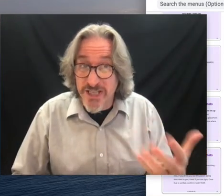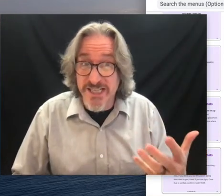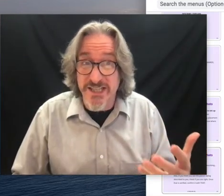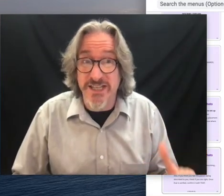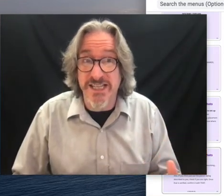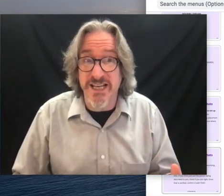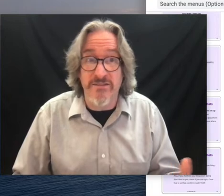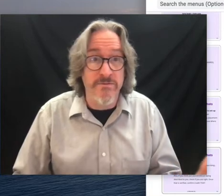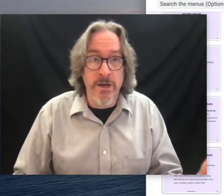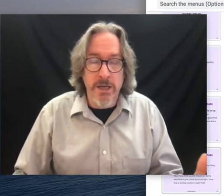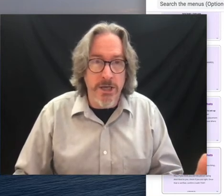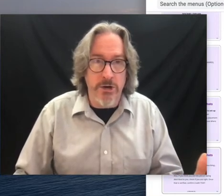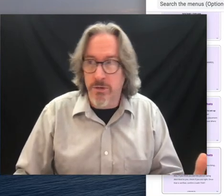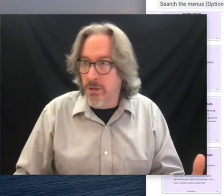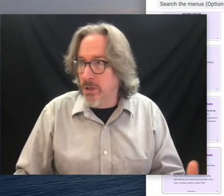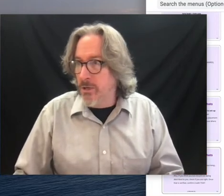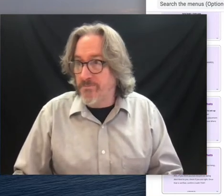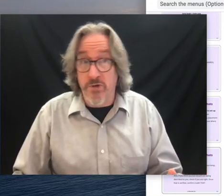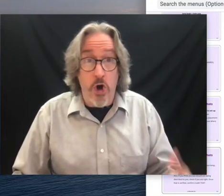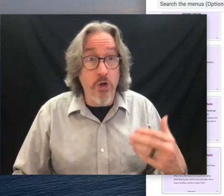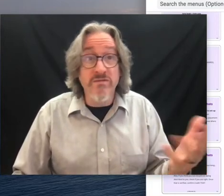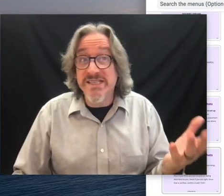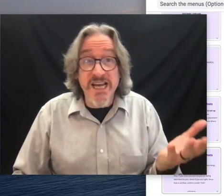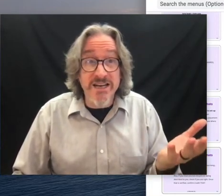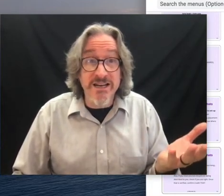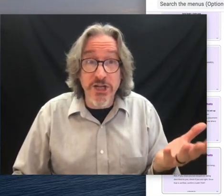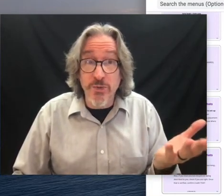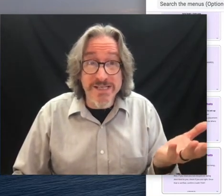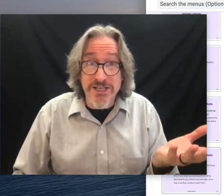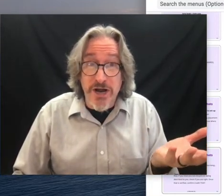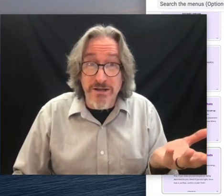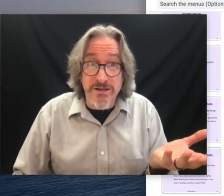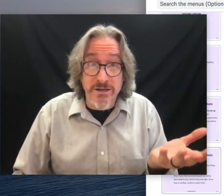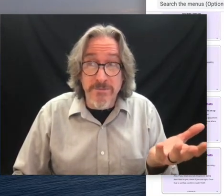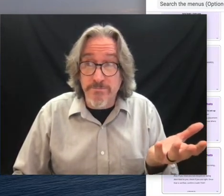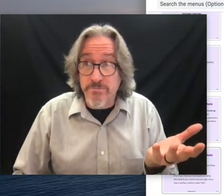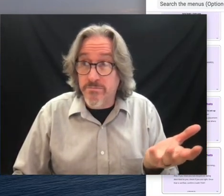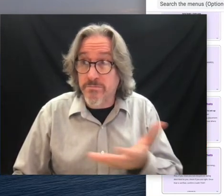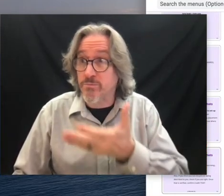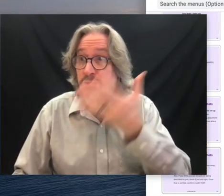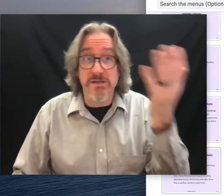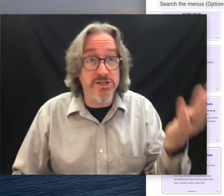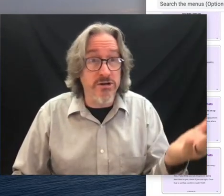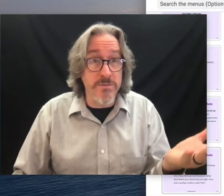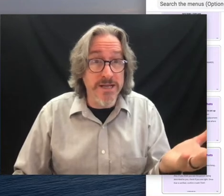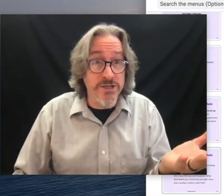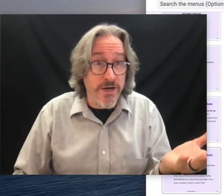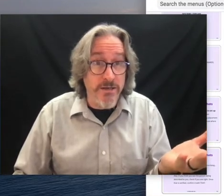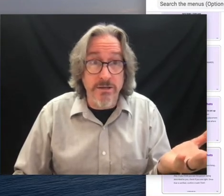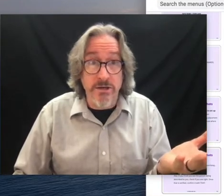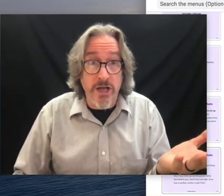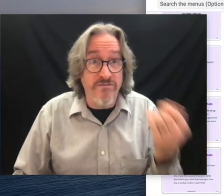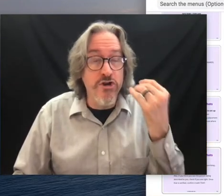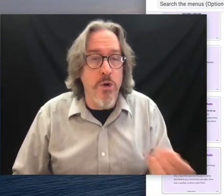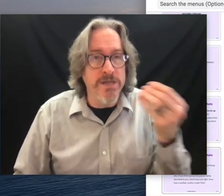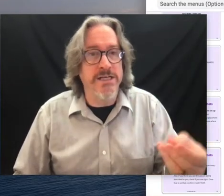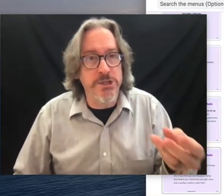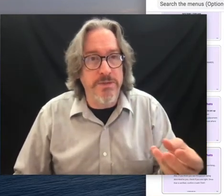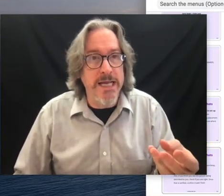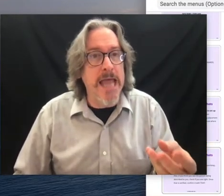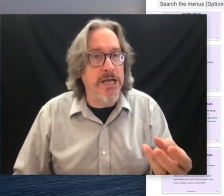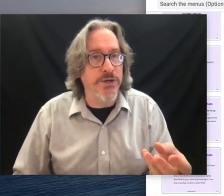a really serious thing. If, all of a sudden you as a child start to menstruate, if no